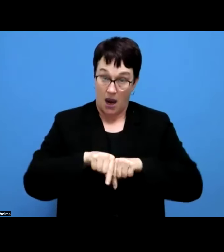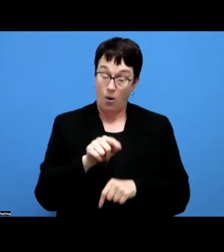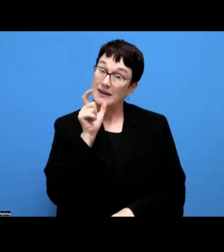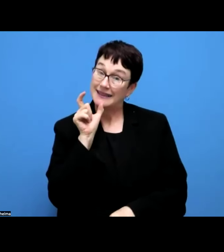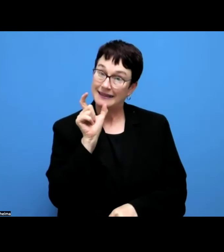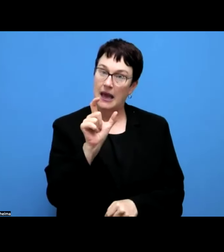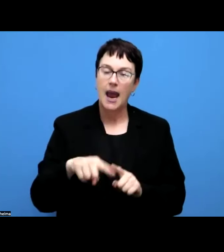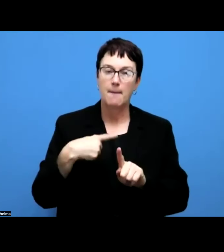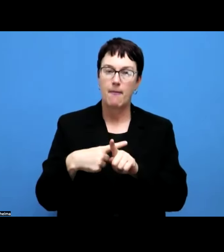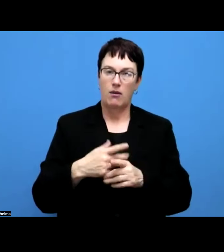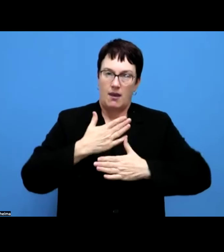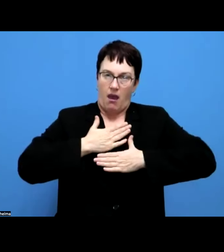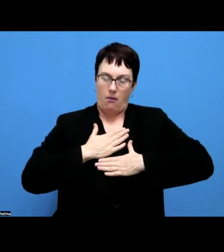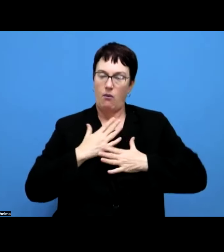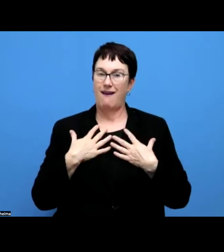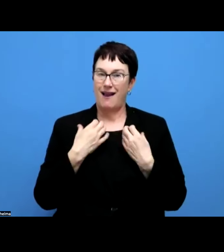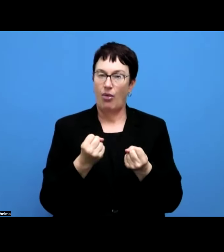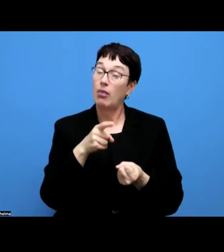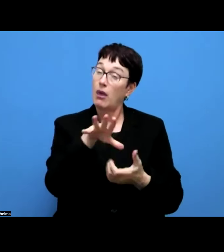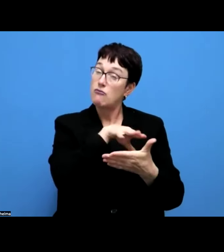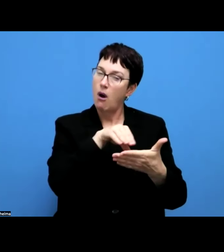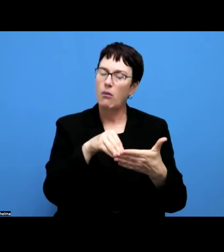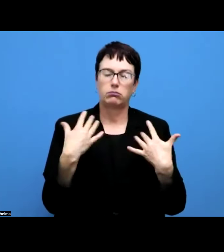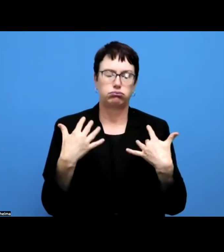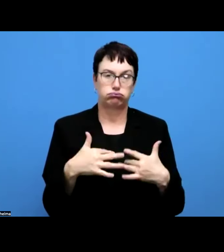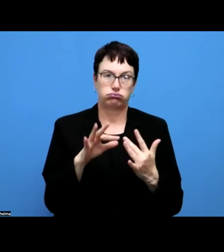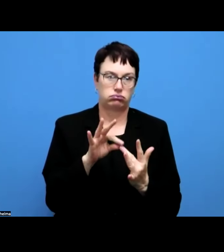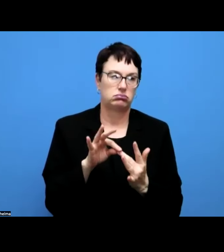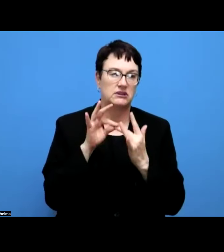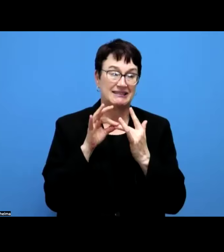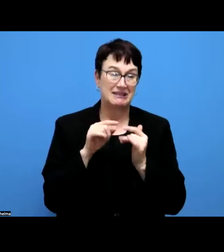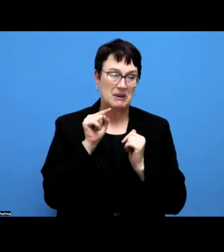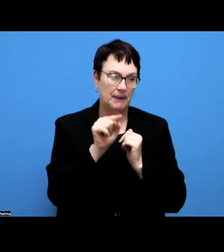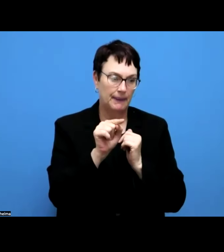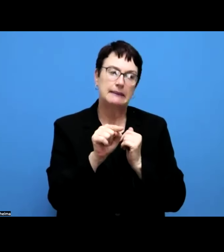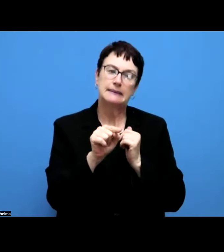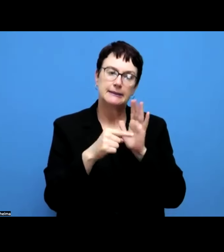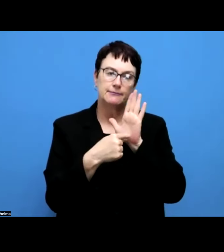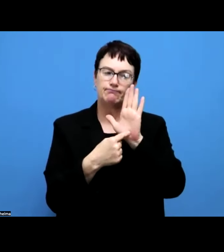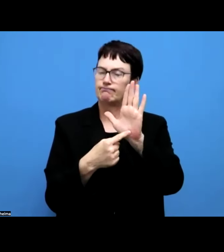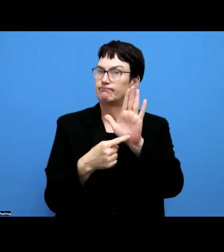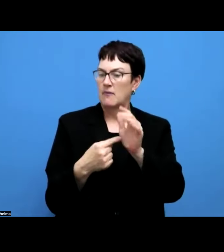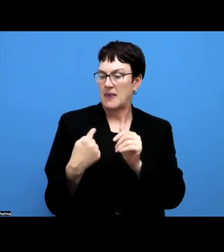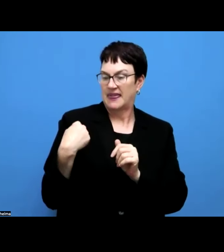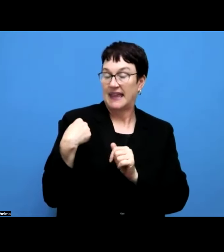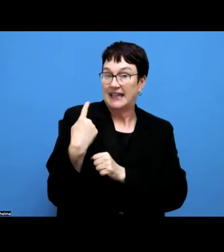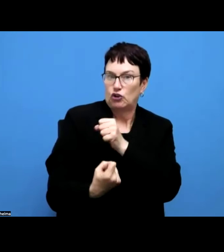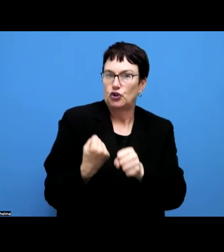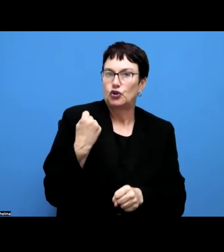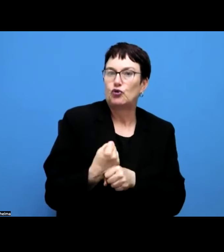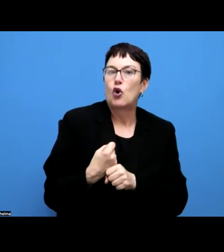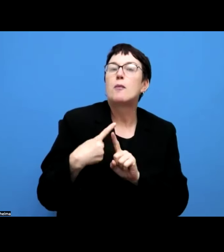This report is really unique because it is based directly on the experiences of people with intellectual disabilities, families,